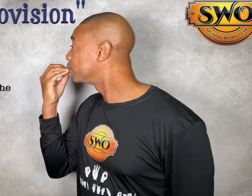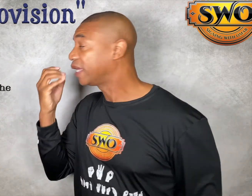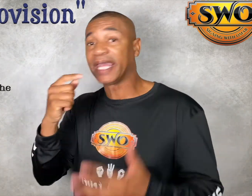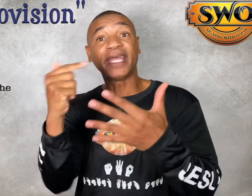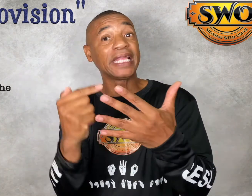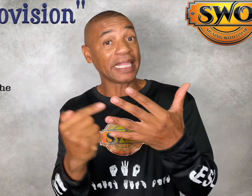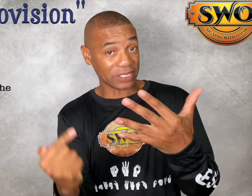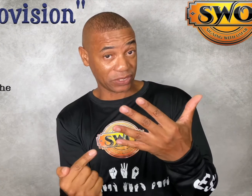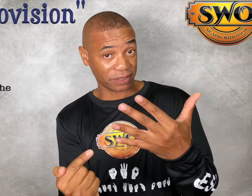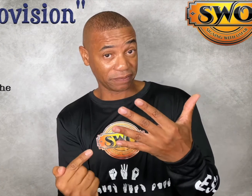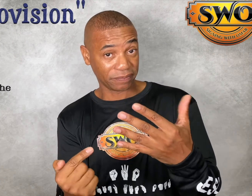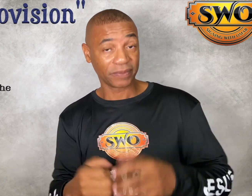and then the list.